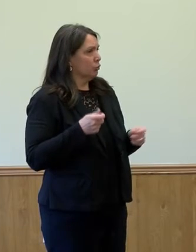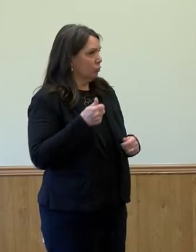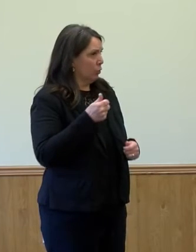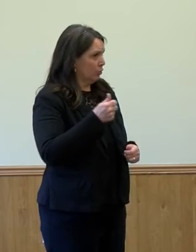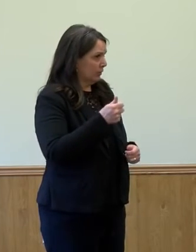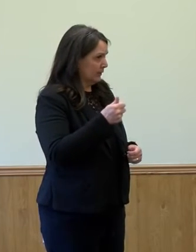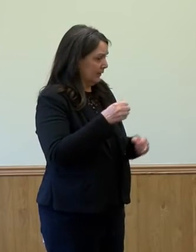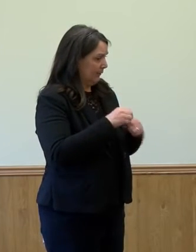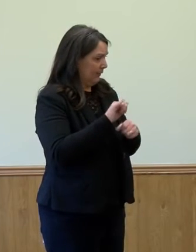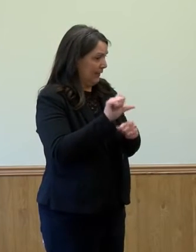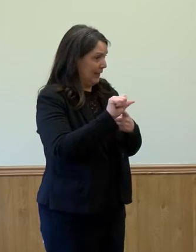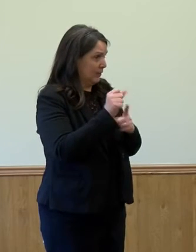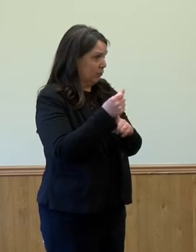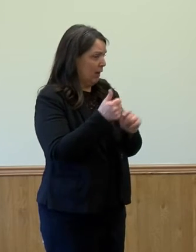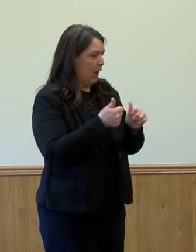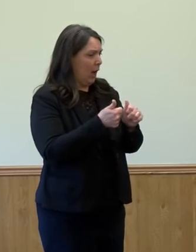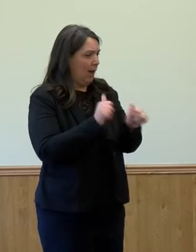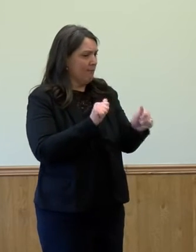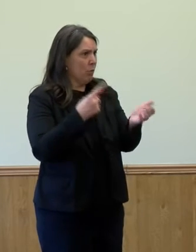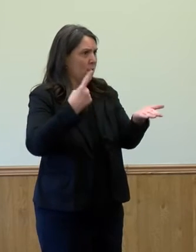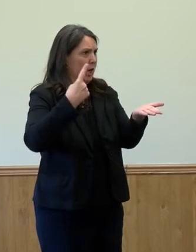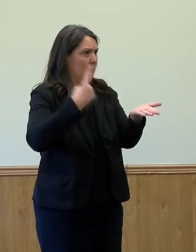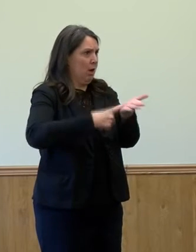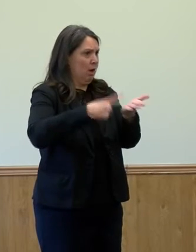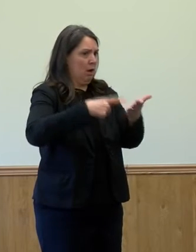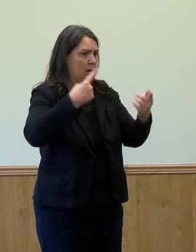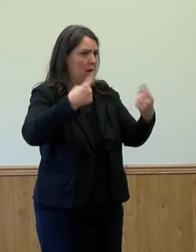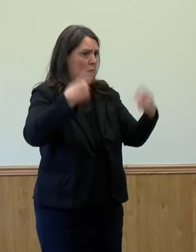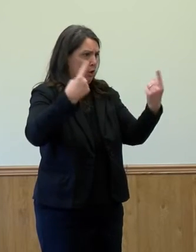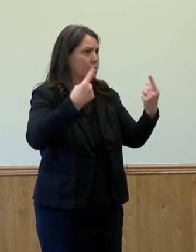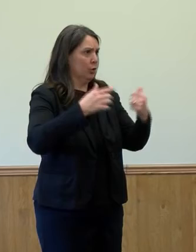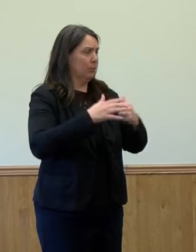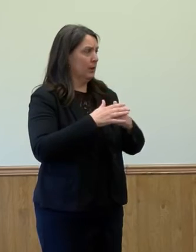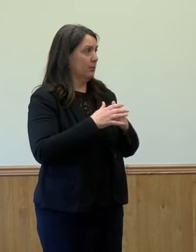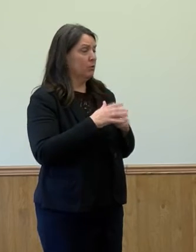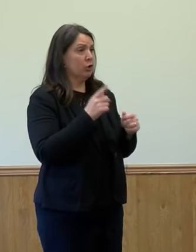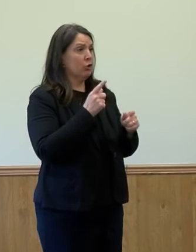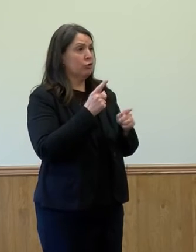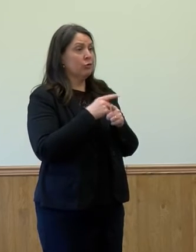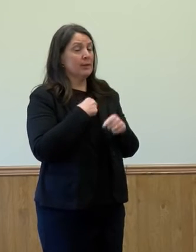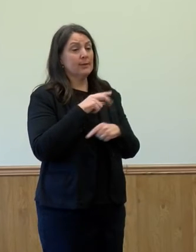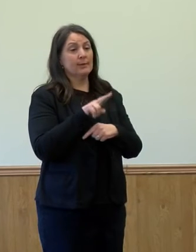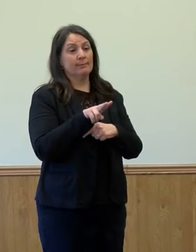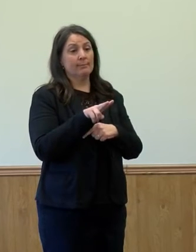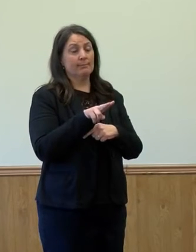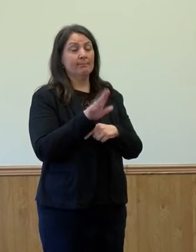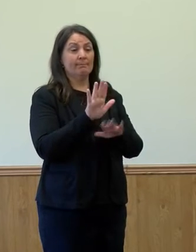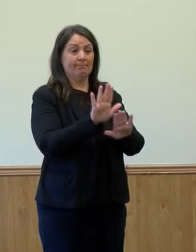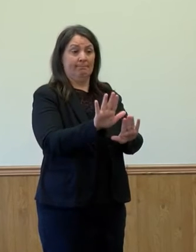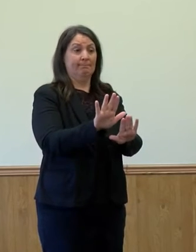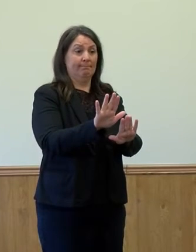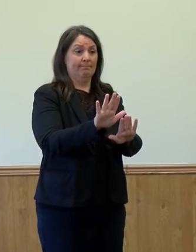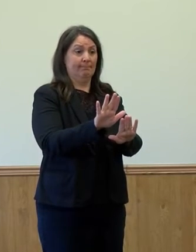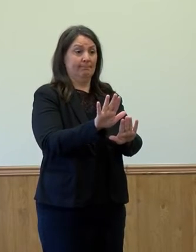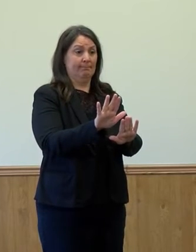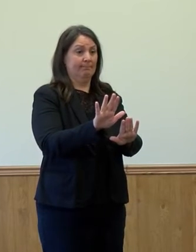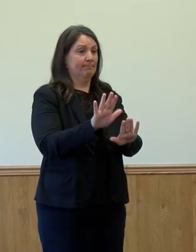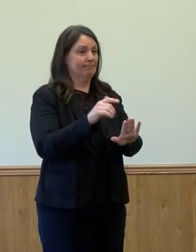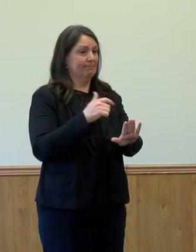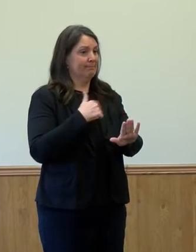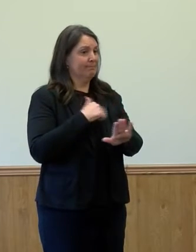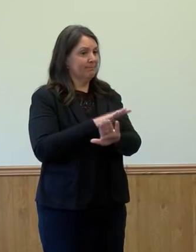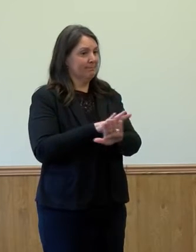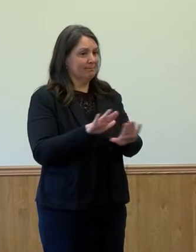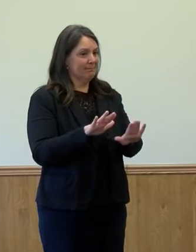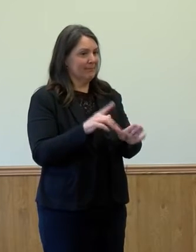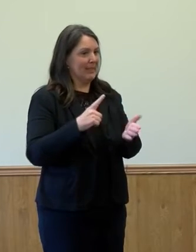situation and avoid an argument before it begins. Respectfully redirect the conversation or politely depart